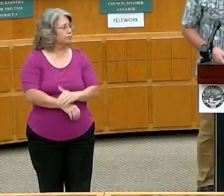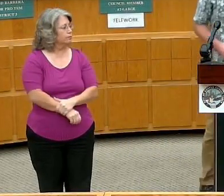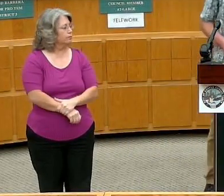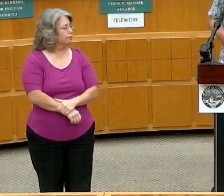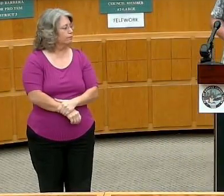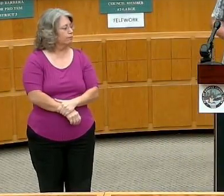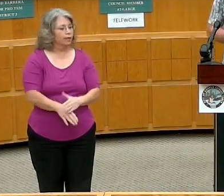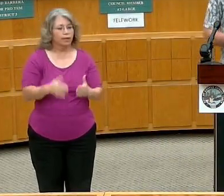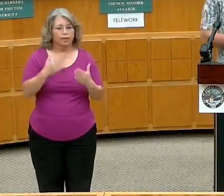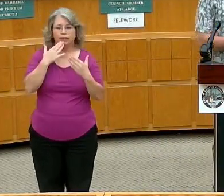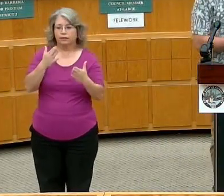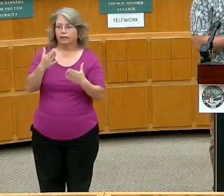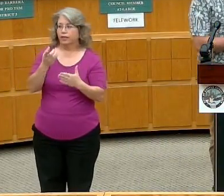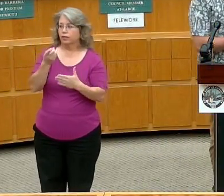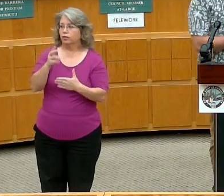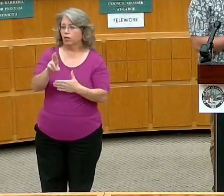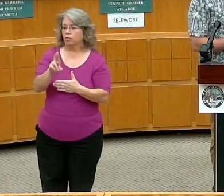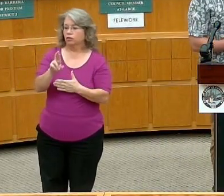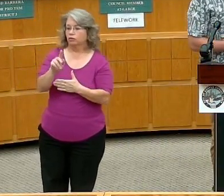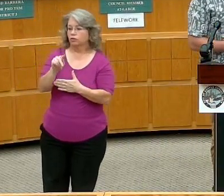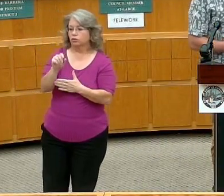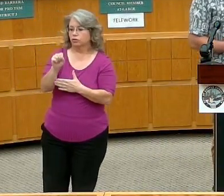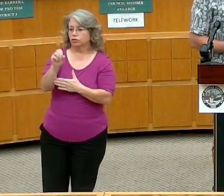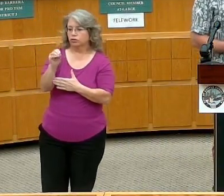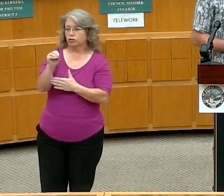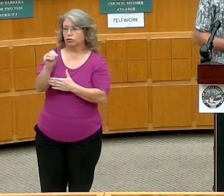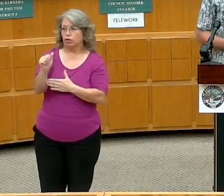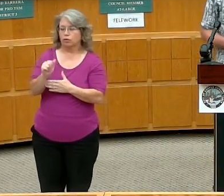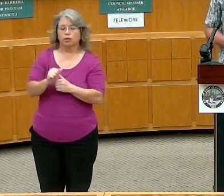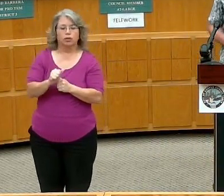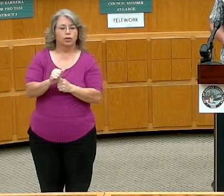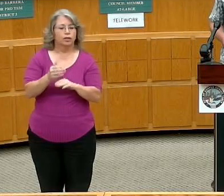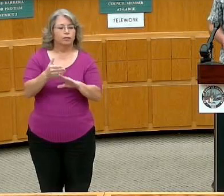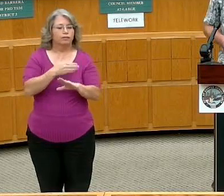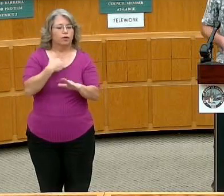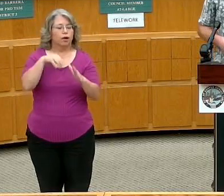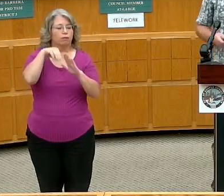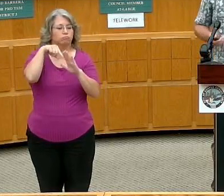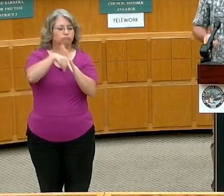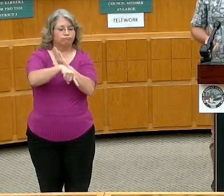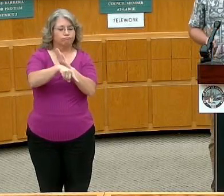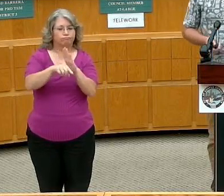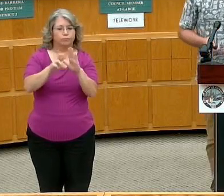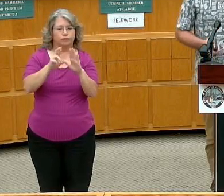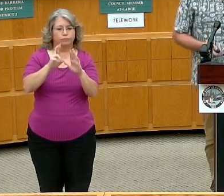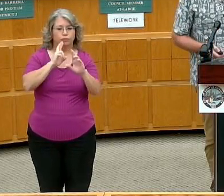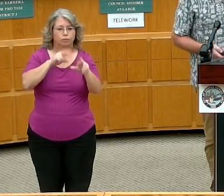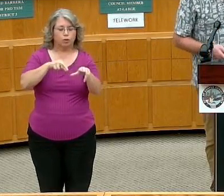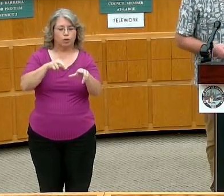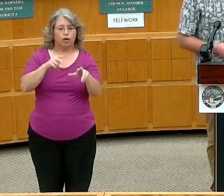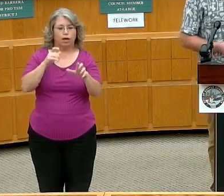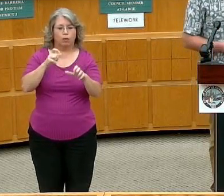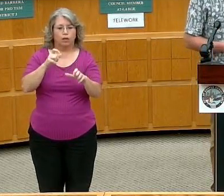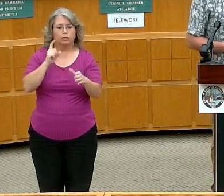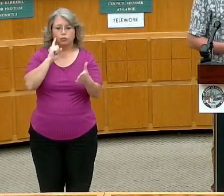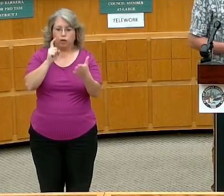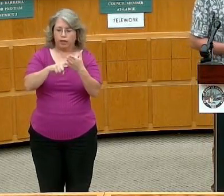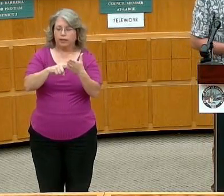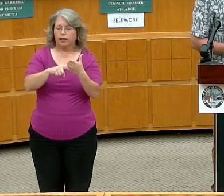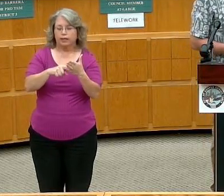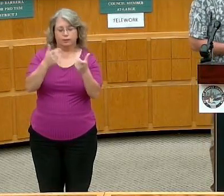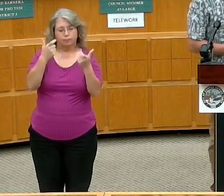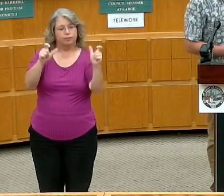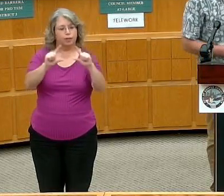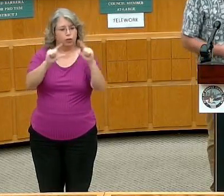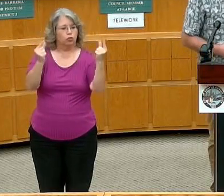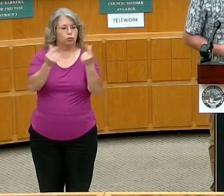Thank you, Dr. Tissot. Before I get into the report, I just want to acknowledge that there was a very large group of people that are working